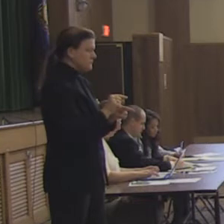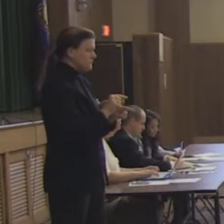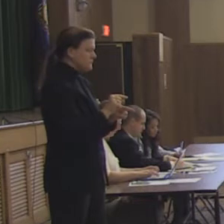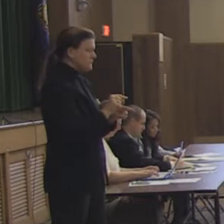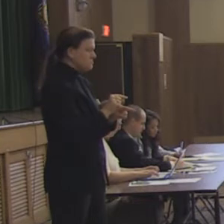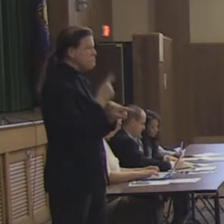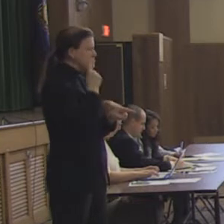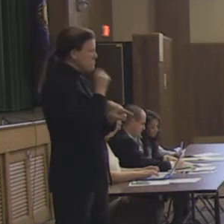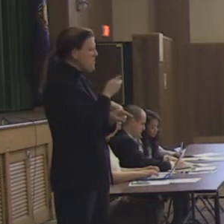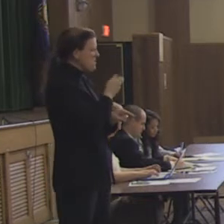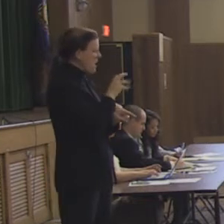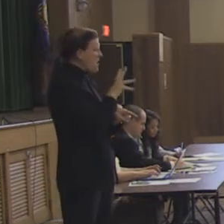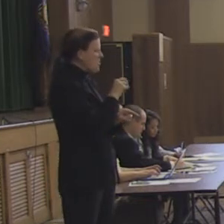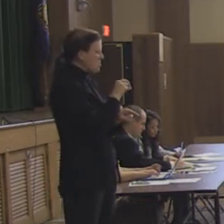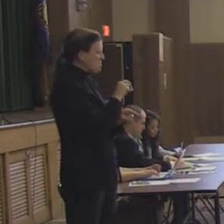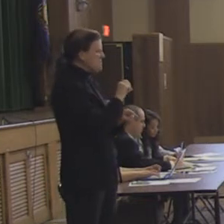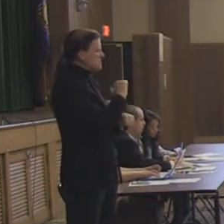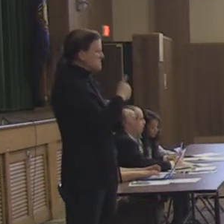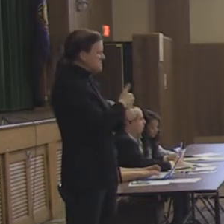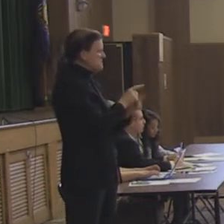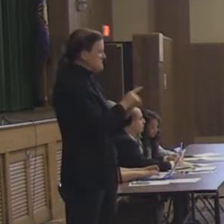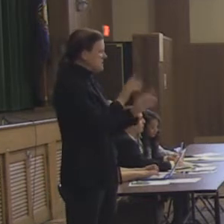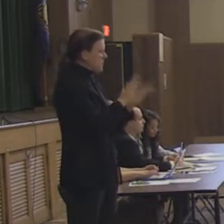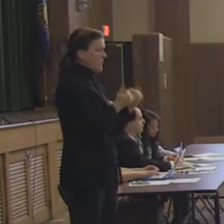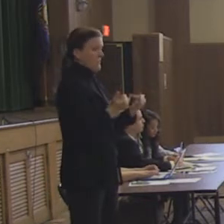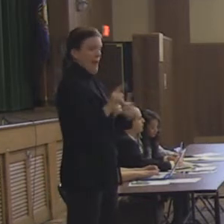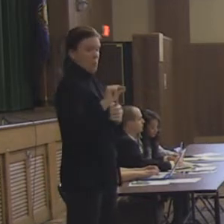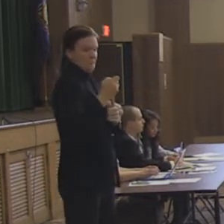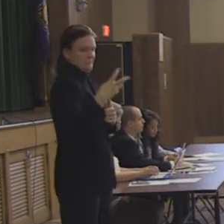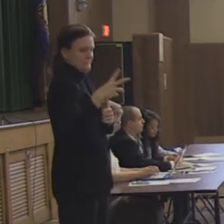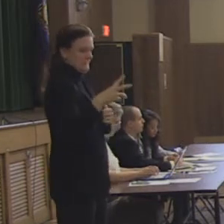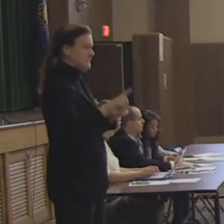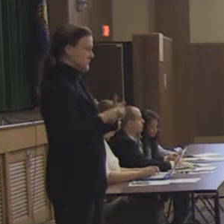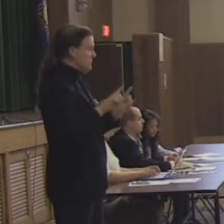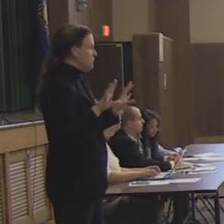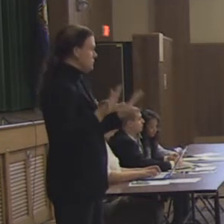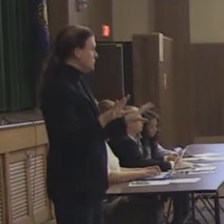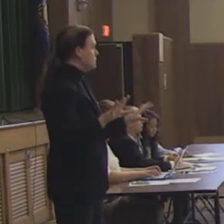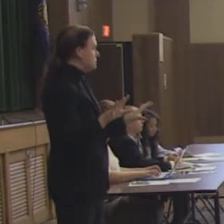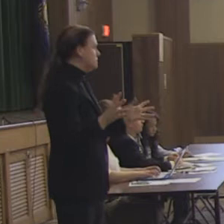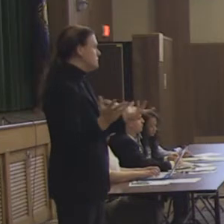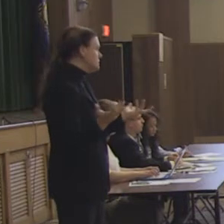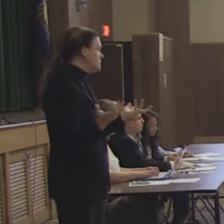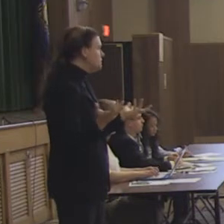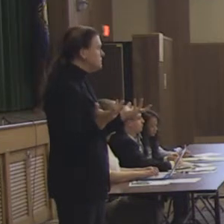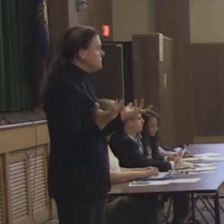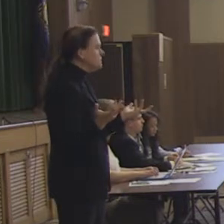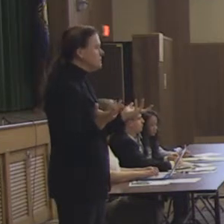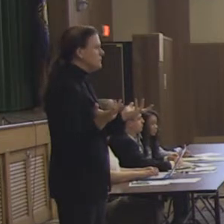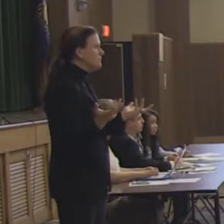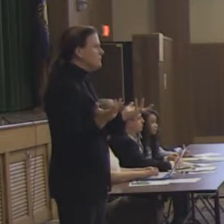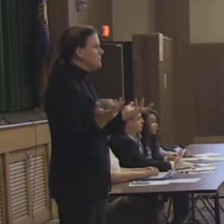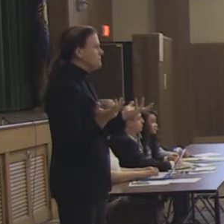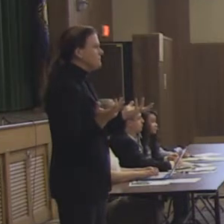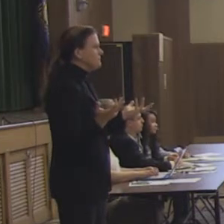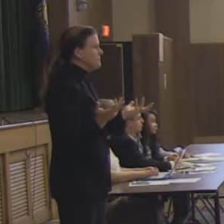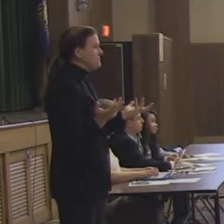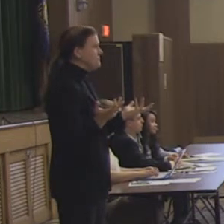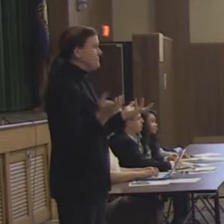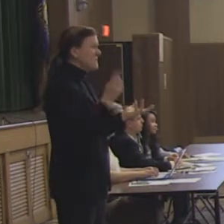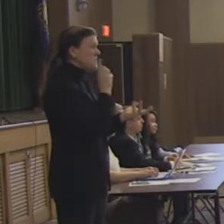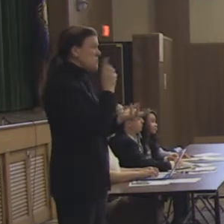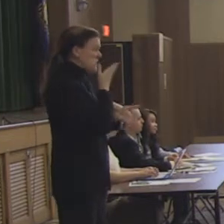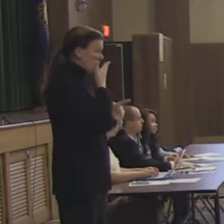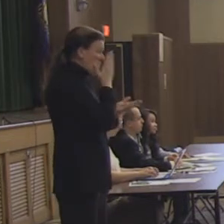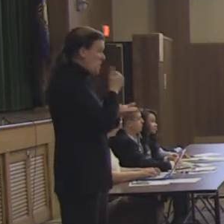30s, I think the situation is different than it is today, and there was, you know, not that much help, I don't